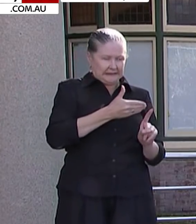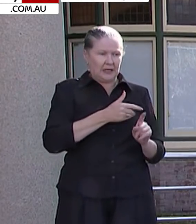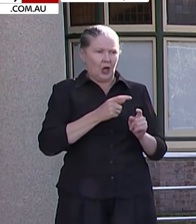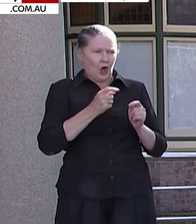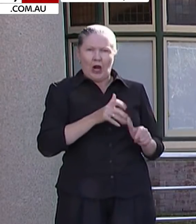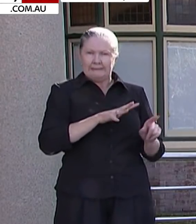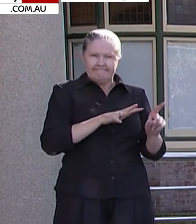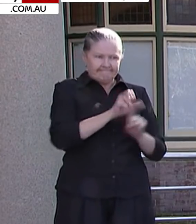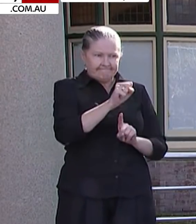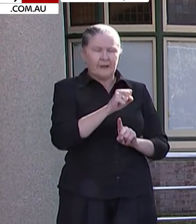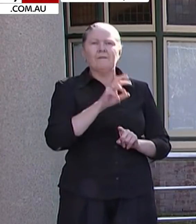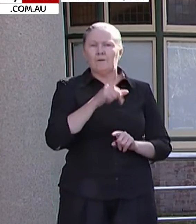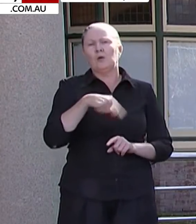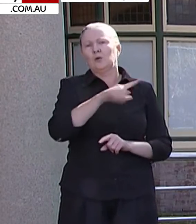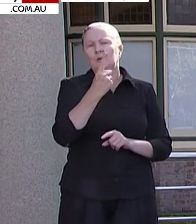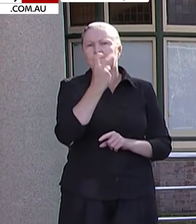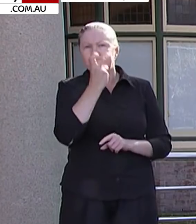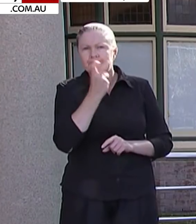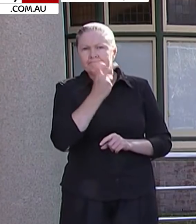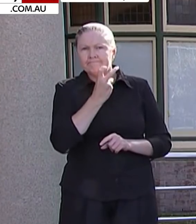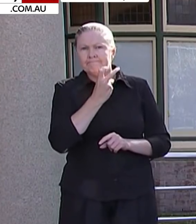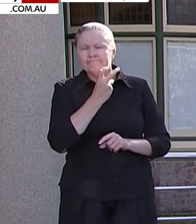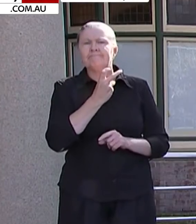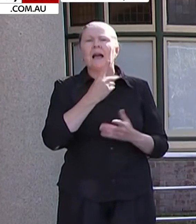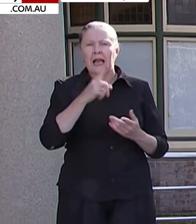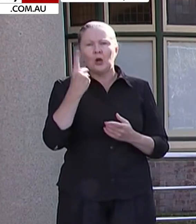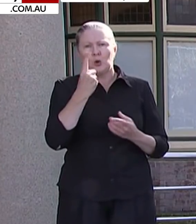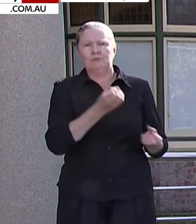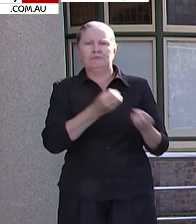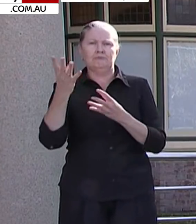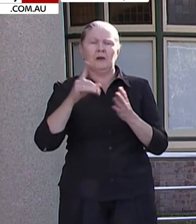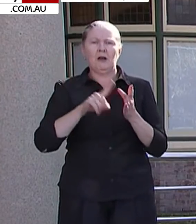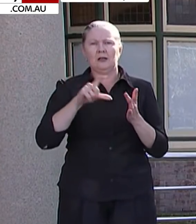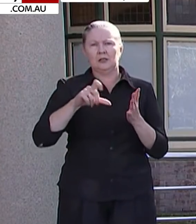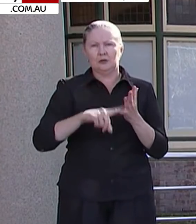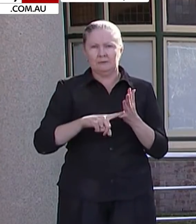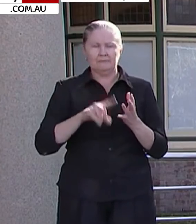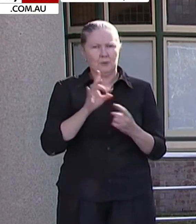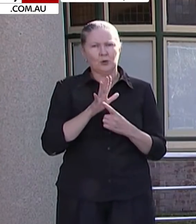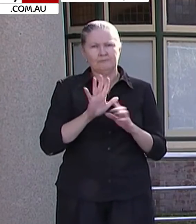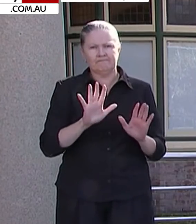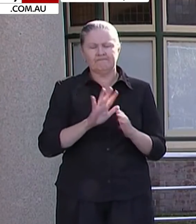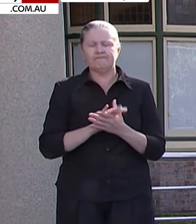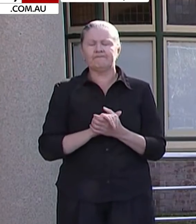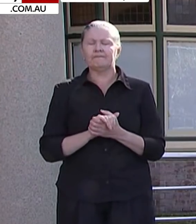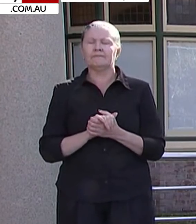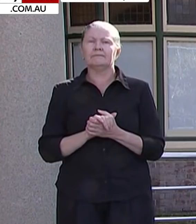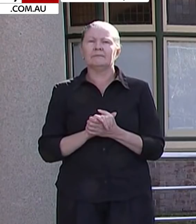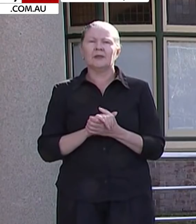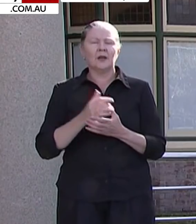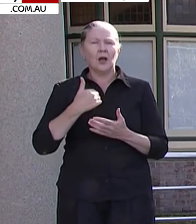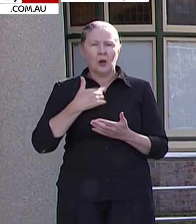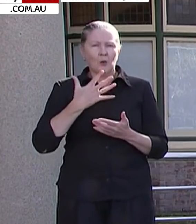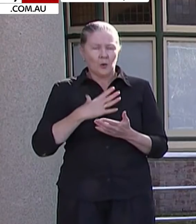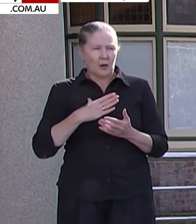for those in aged care and in intensive care. So they're very important steps. Finally, I want to address questions that have